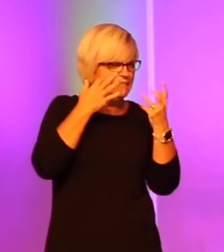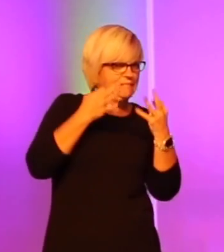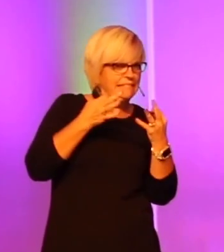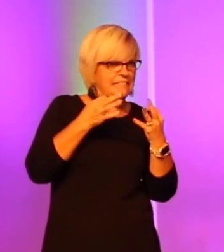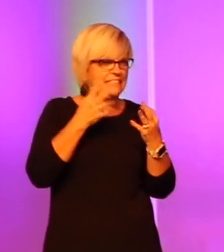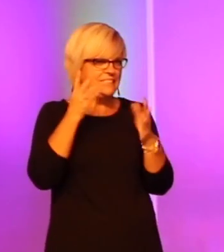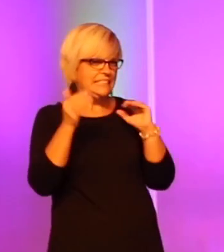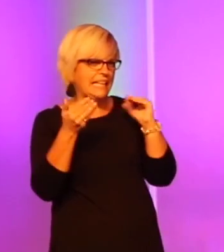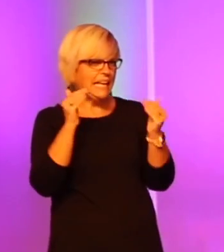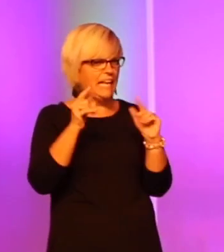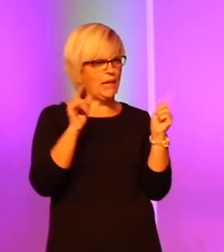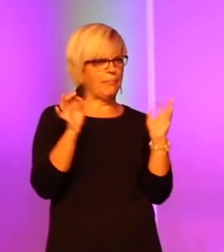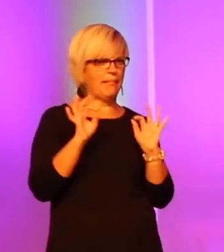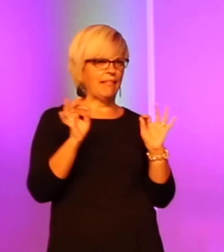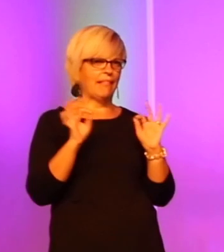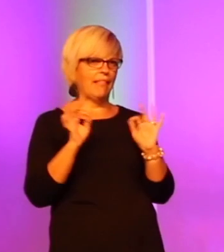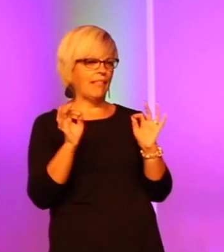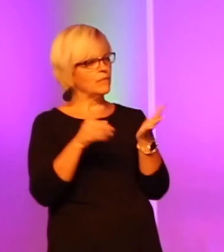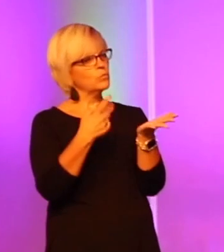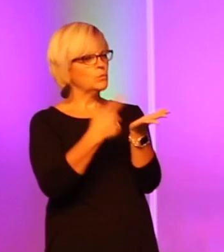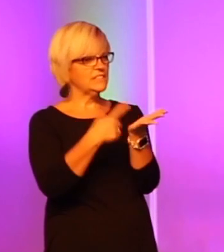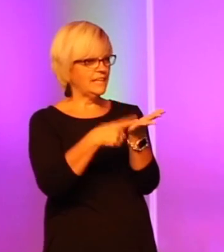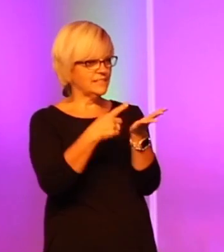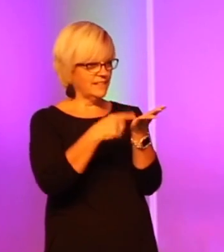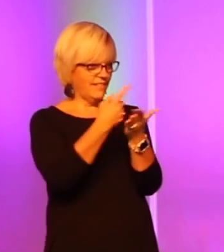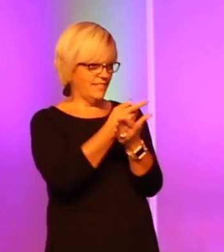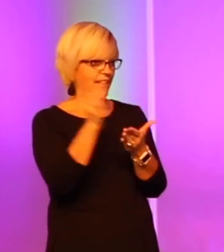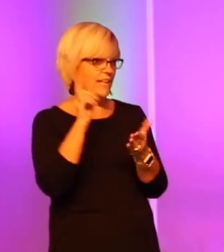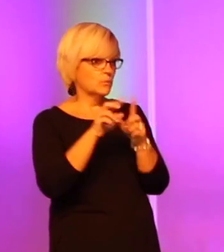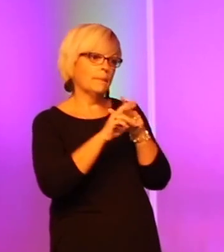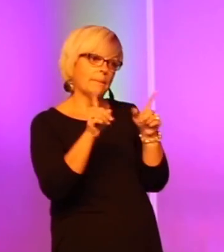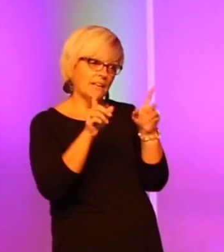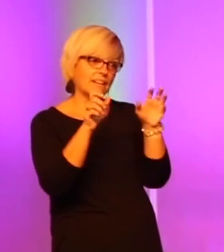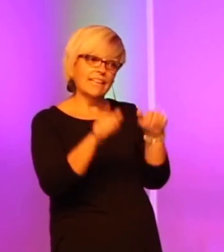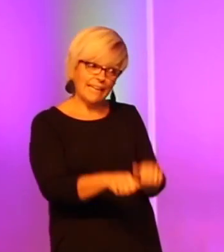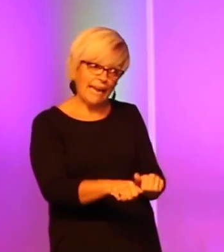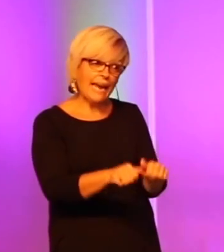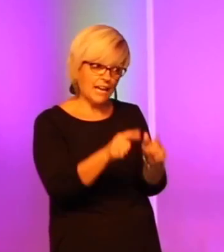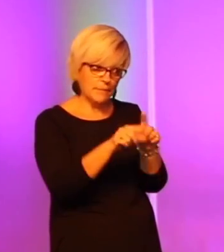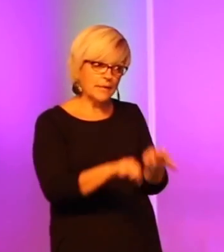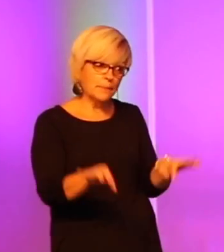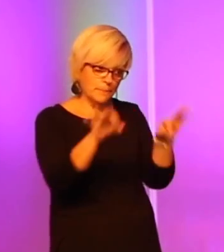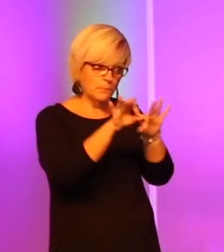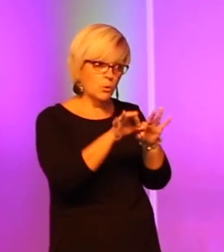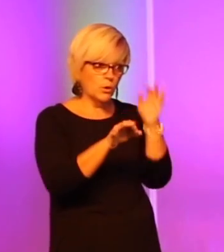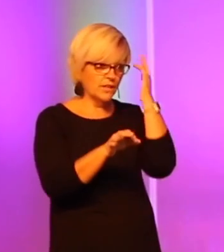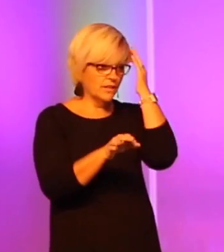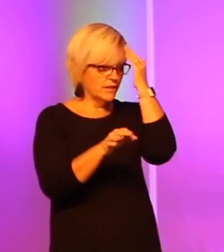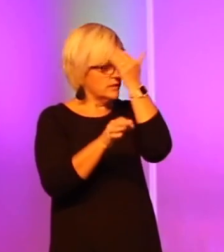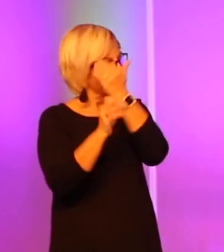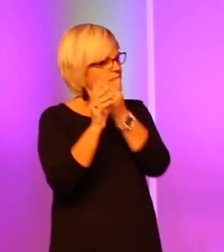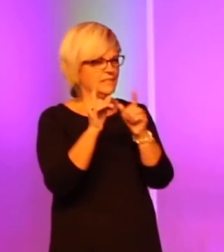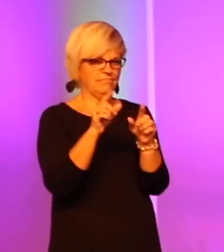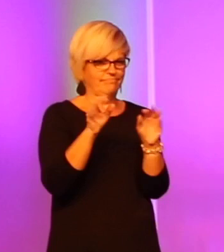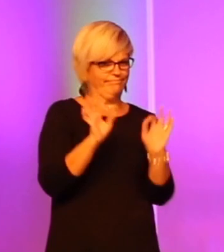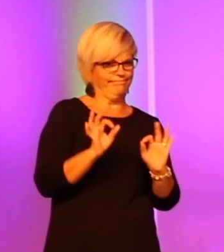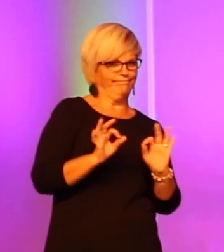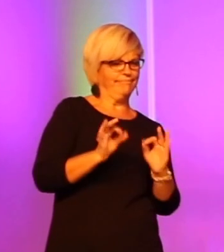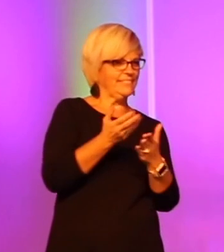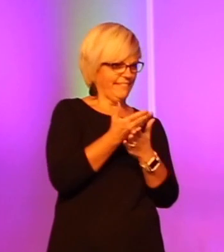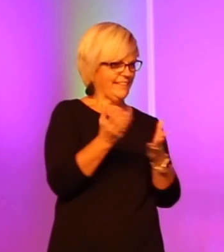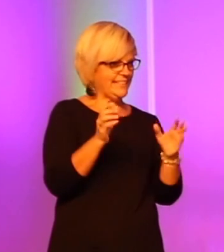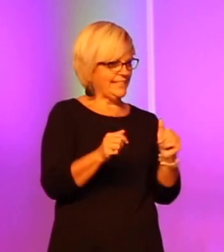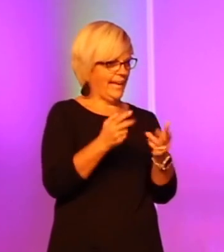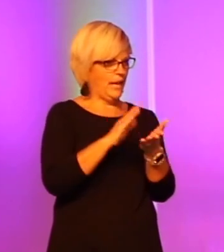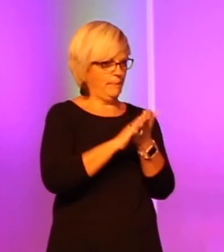big of a deal. We discussed that last week, but they can be. Even little things we'll talk about today can add up to big